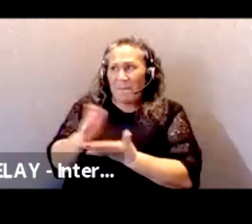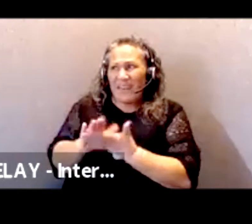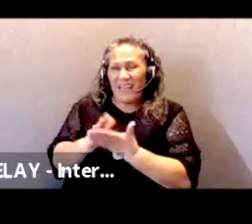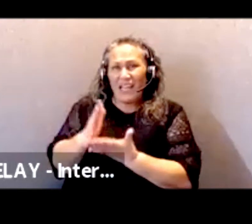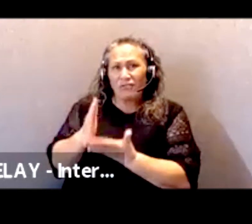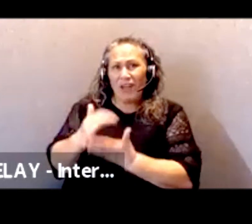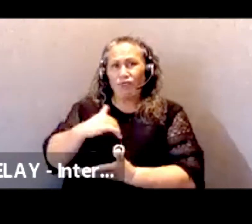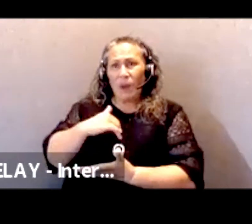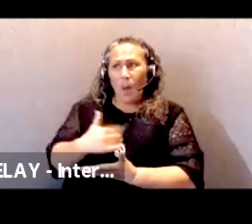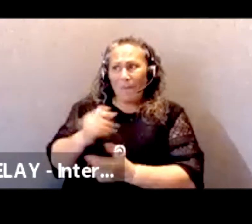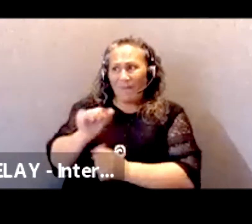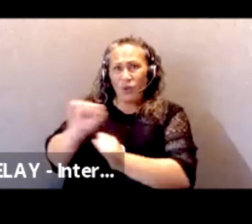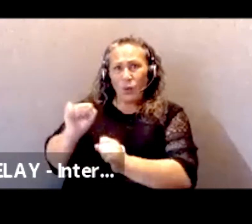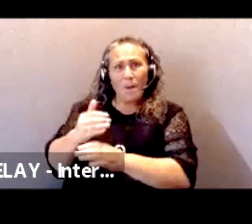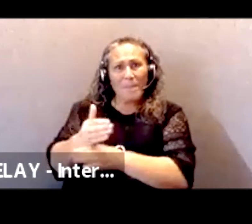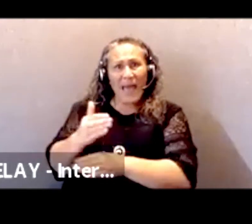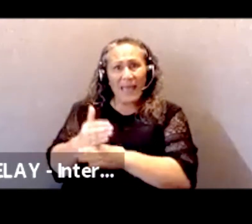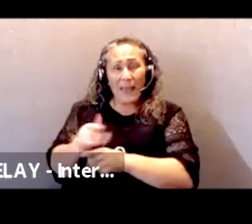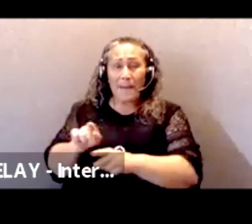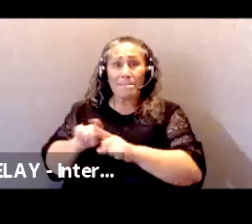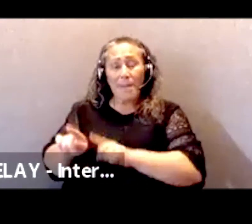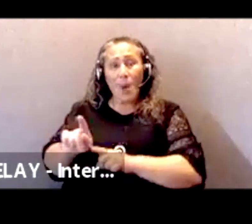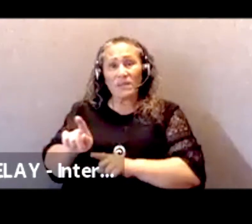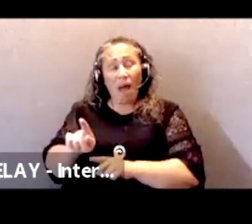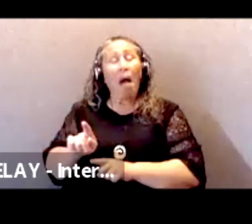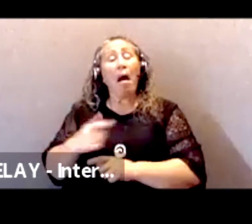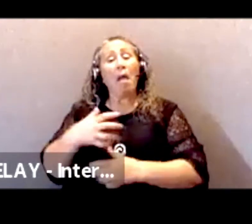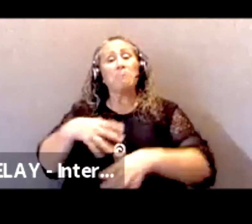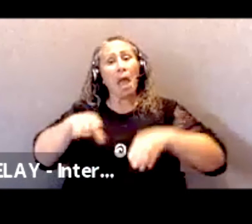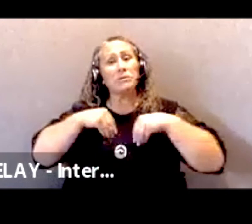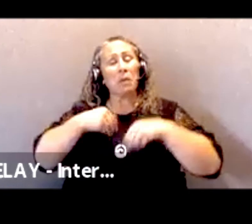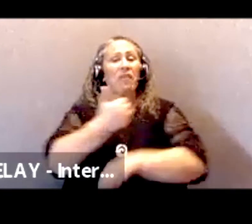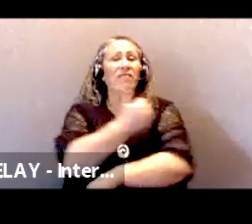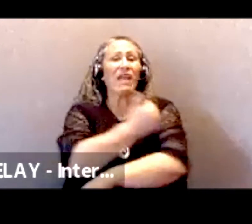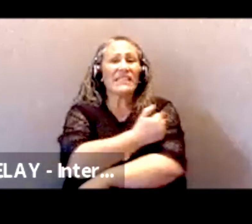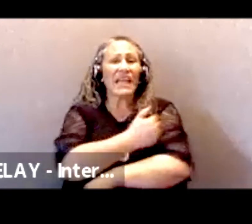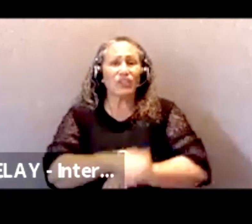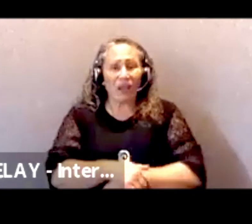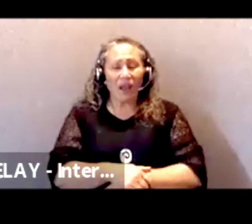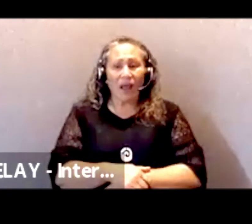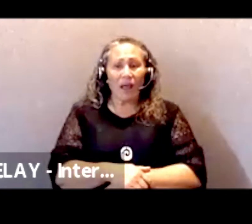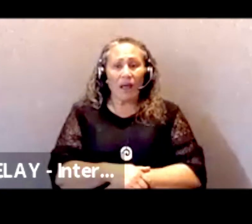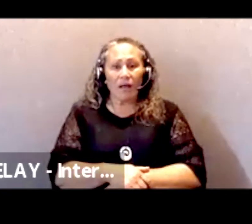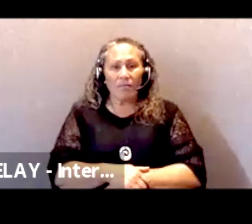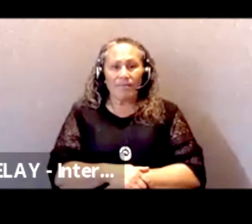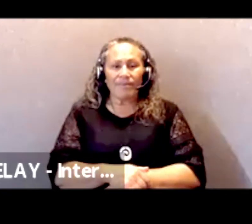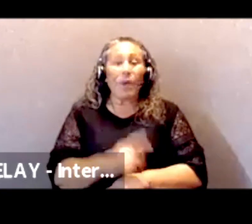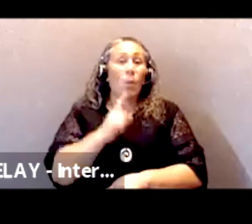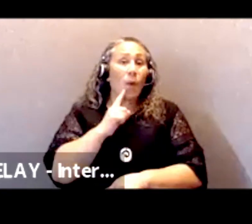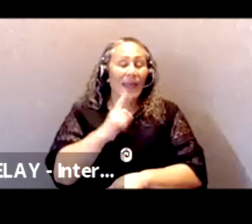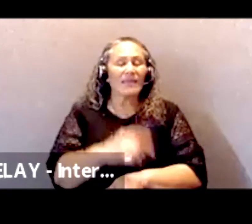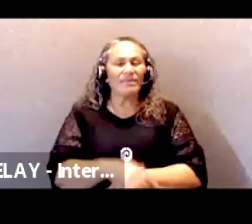requirement for your mahi, most of them have actually decided to get the vaccination. Yeah, I think it's also